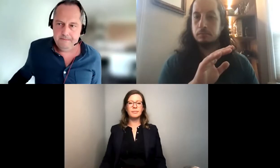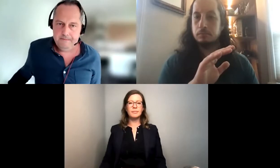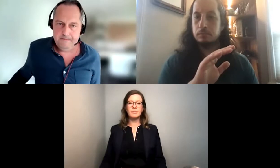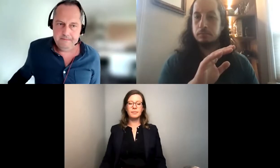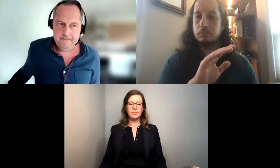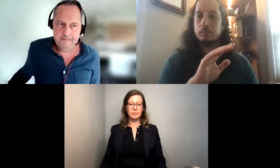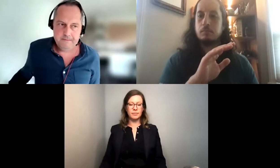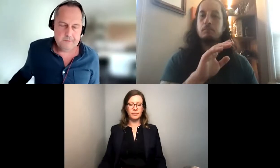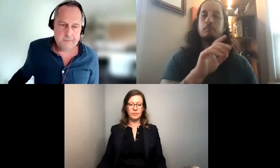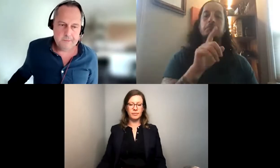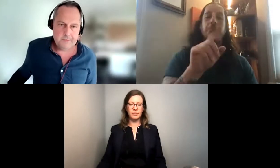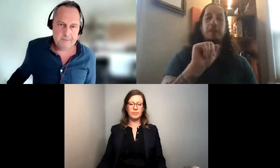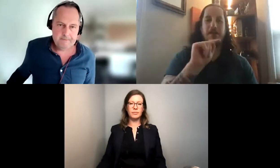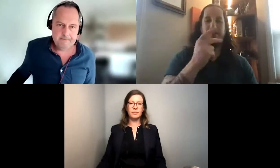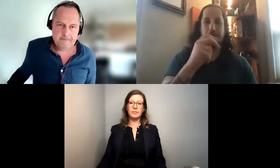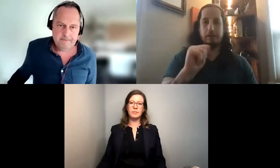Okay.